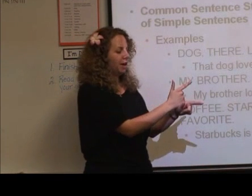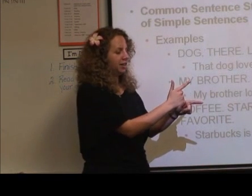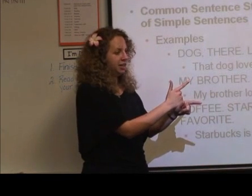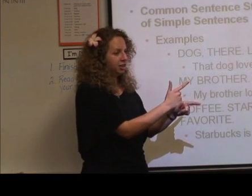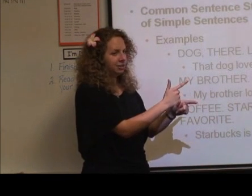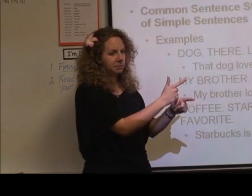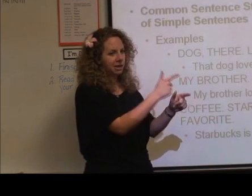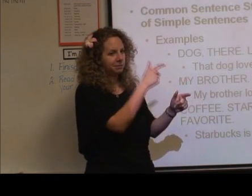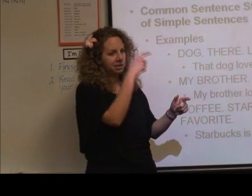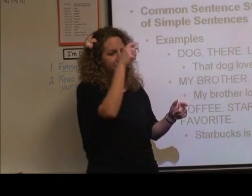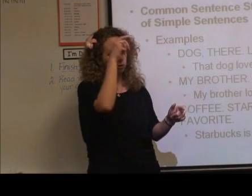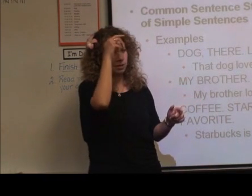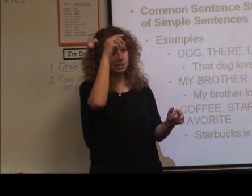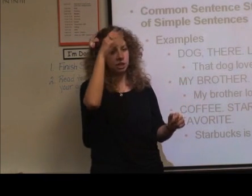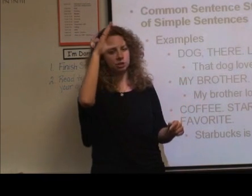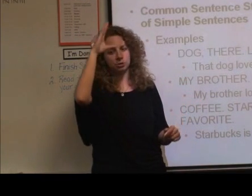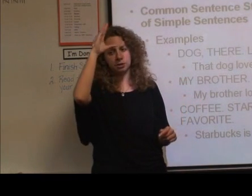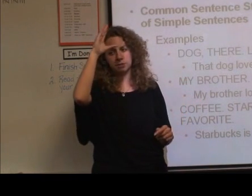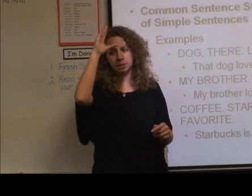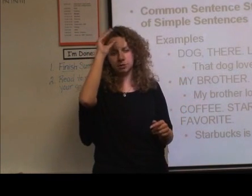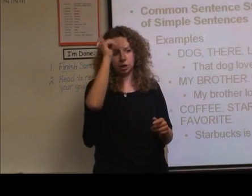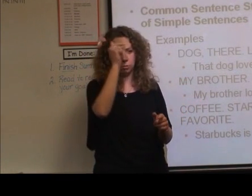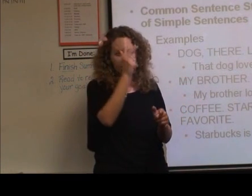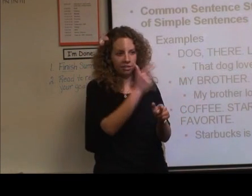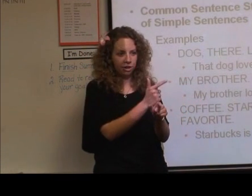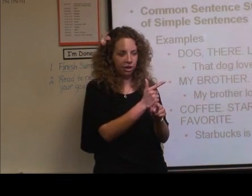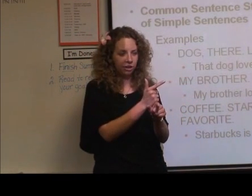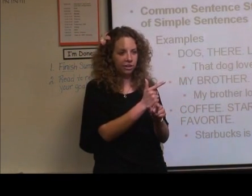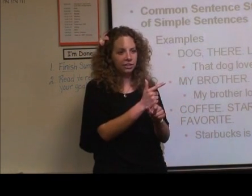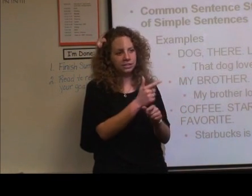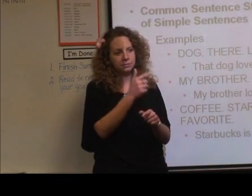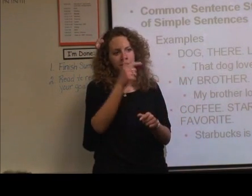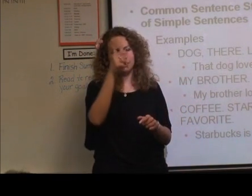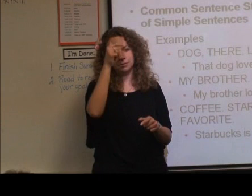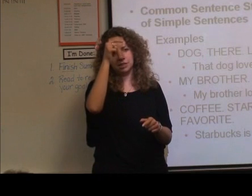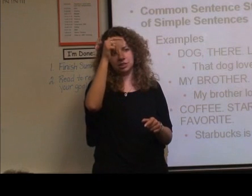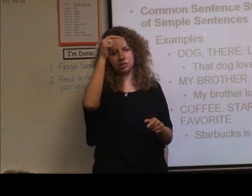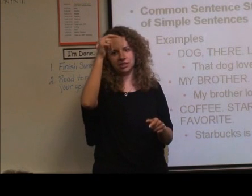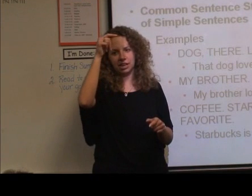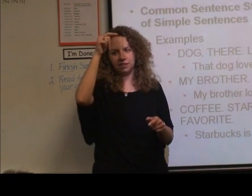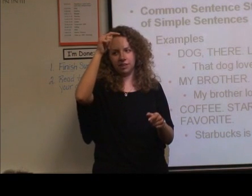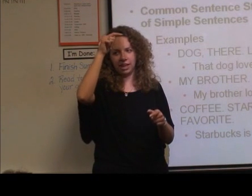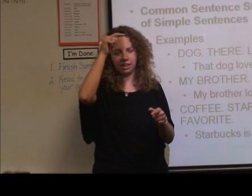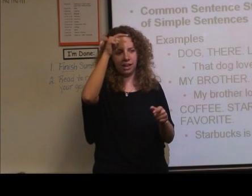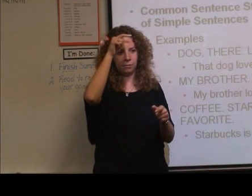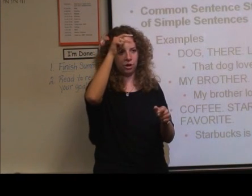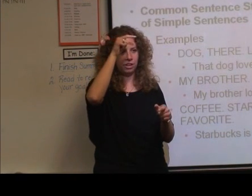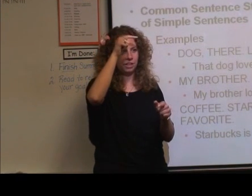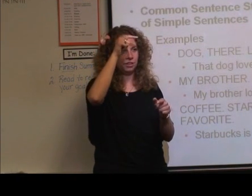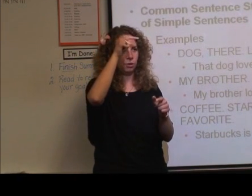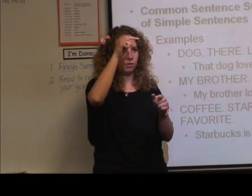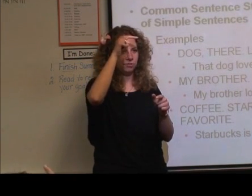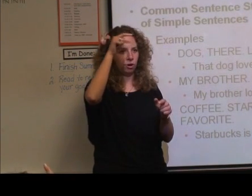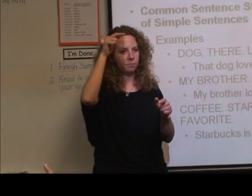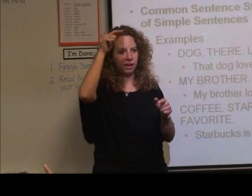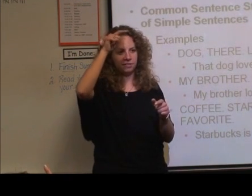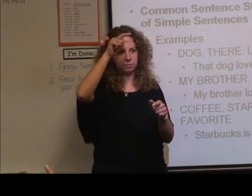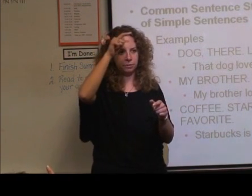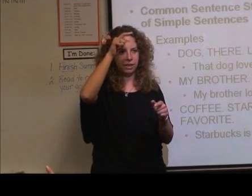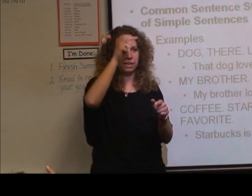end here sometimes gets pulled back to here. So sometimes I go brother. Sometimes it's just kind of like I'm already going for it, but I have to bring my hand